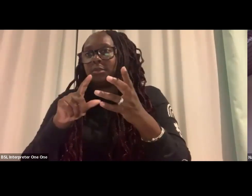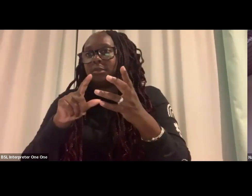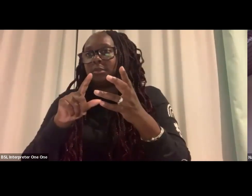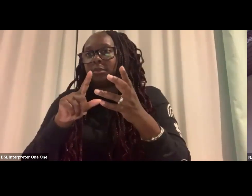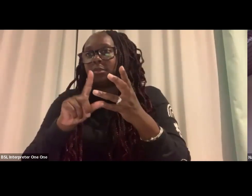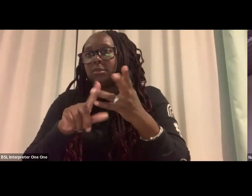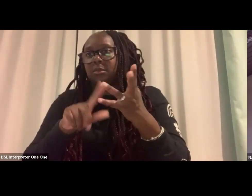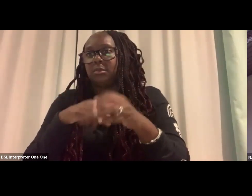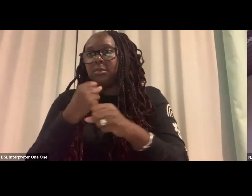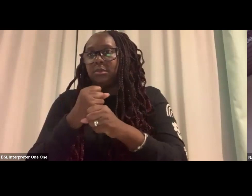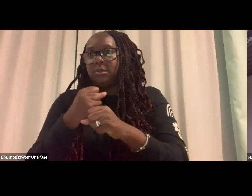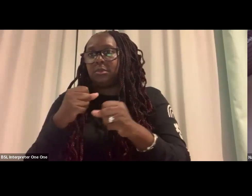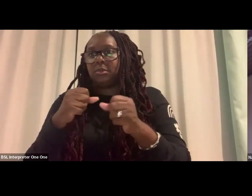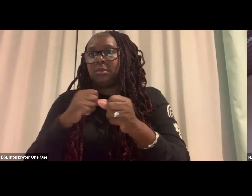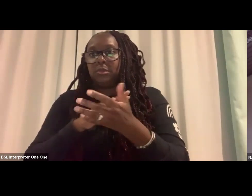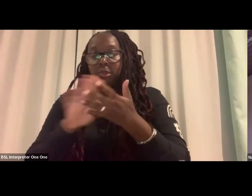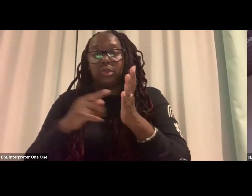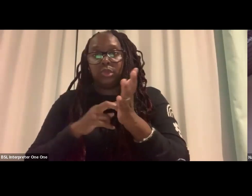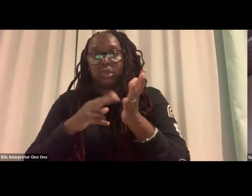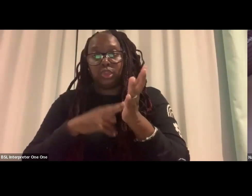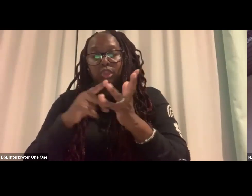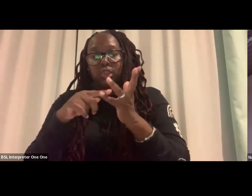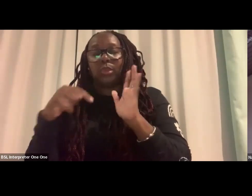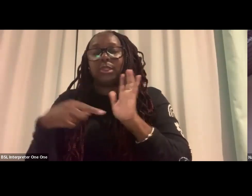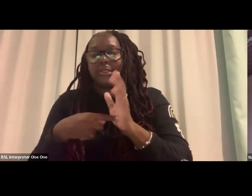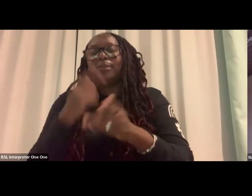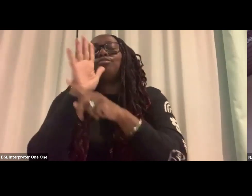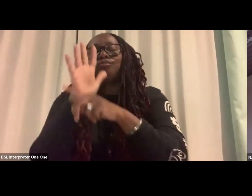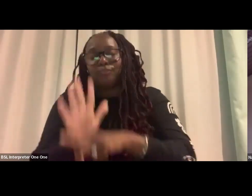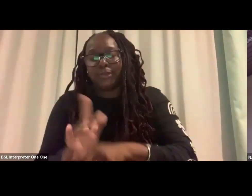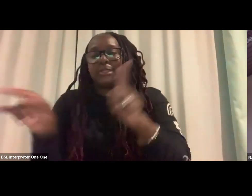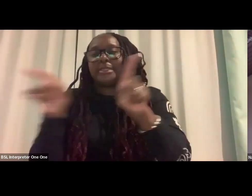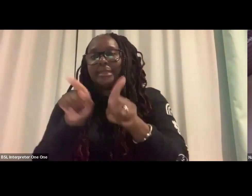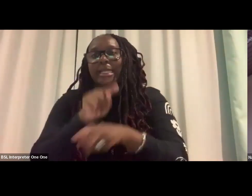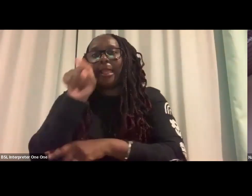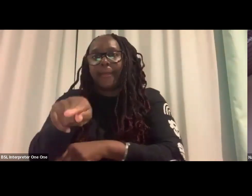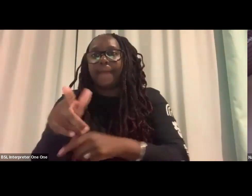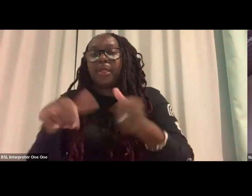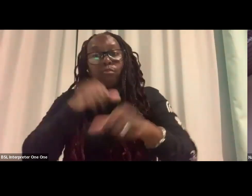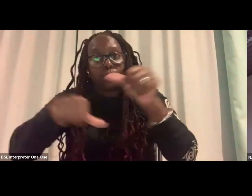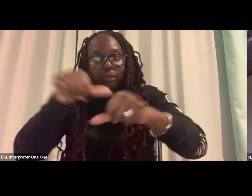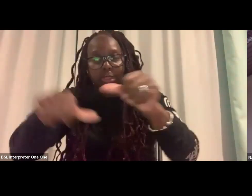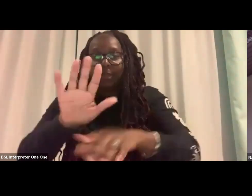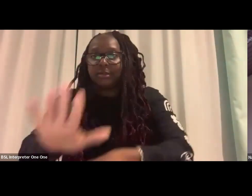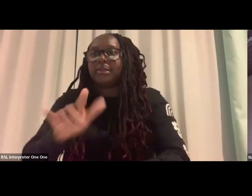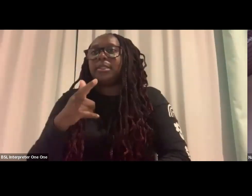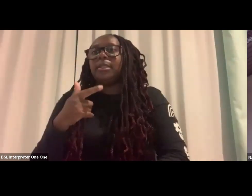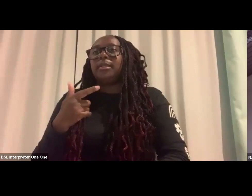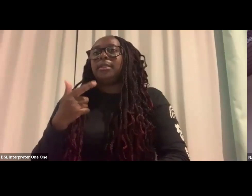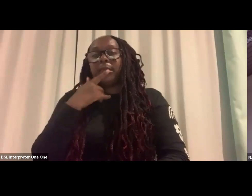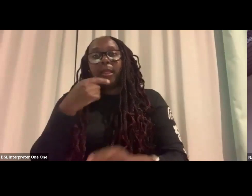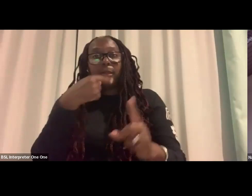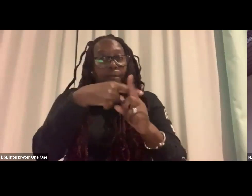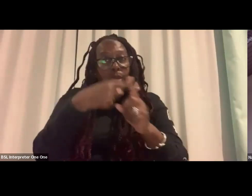analysis results process, to have an overview of the positive